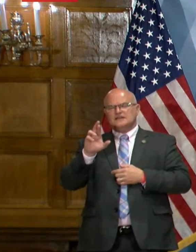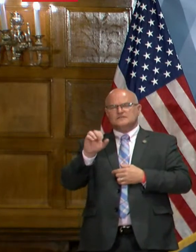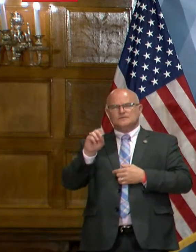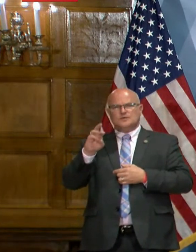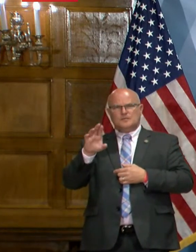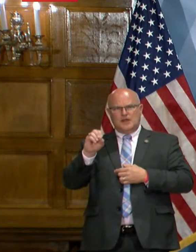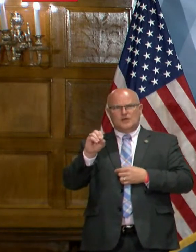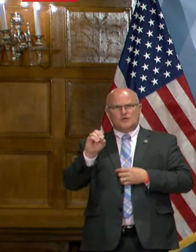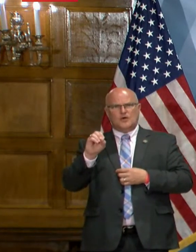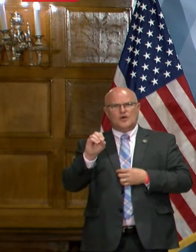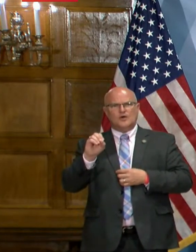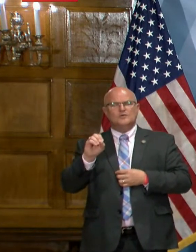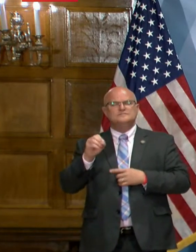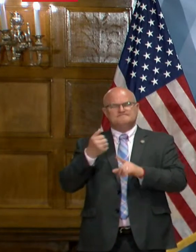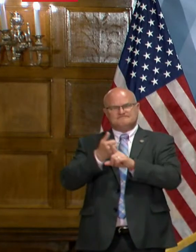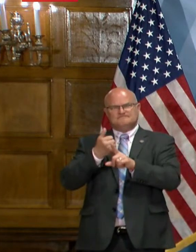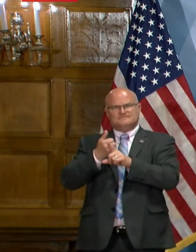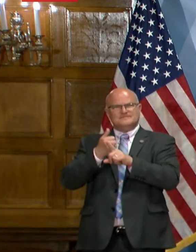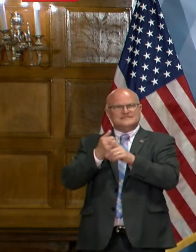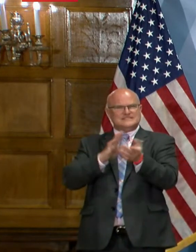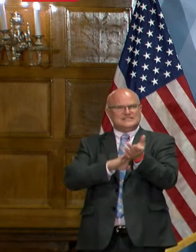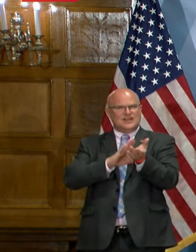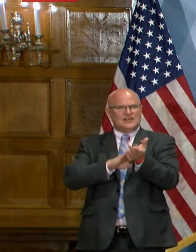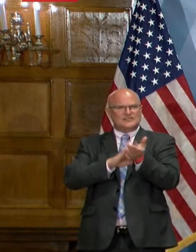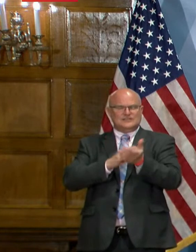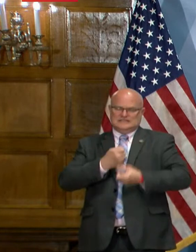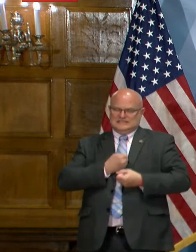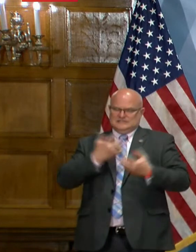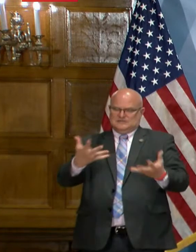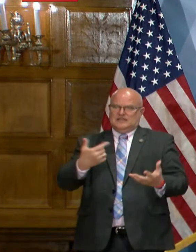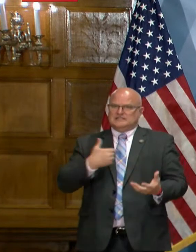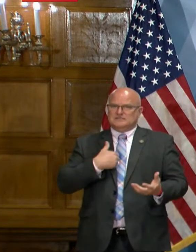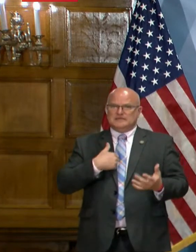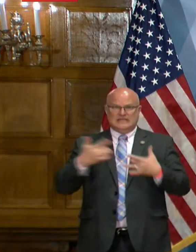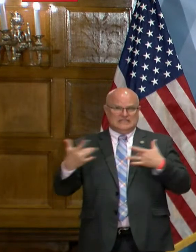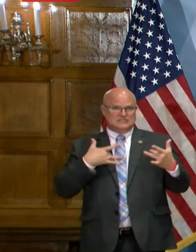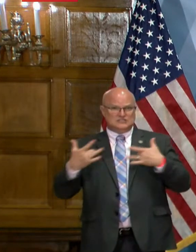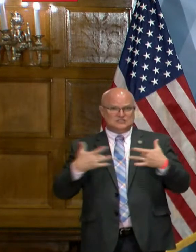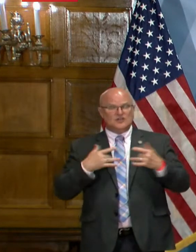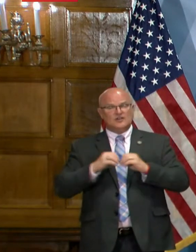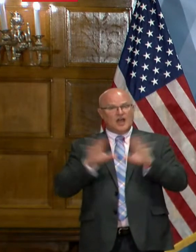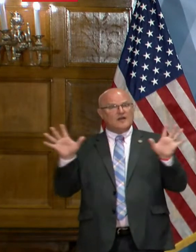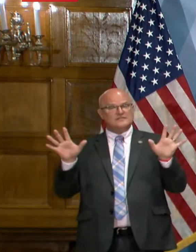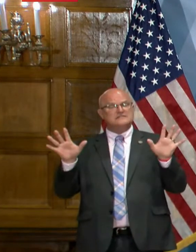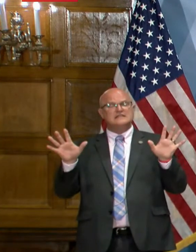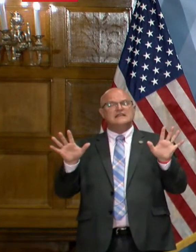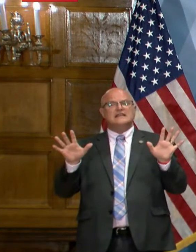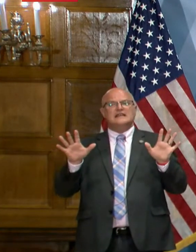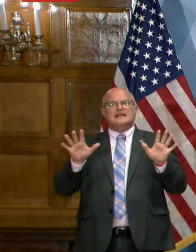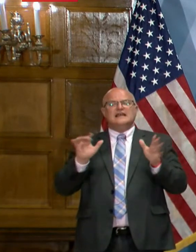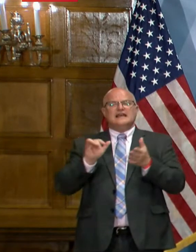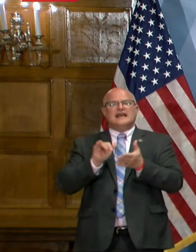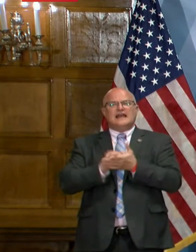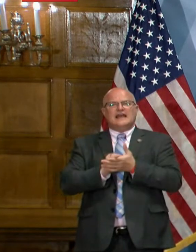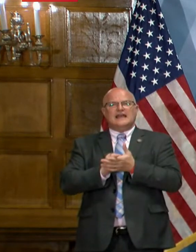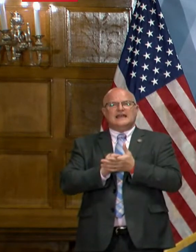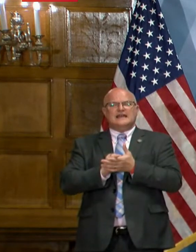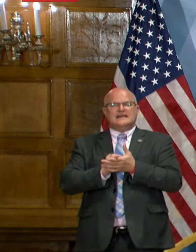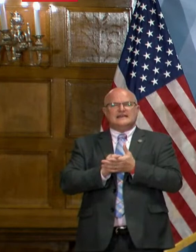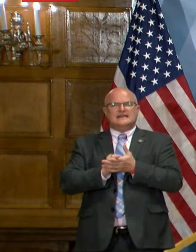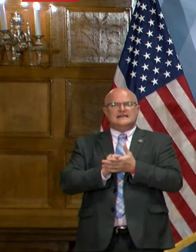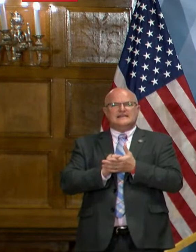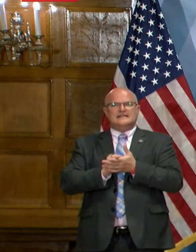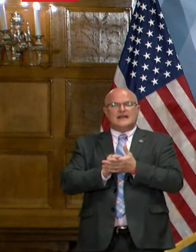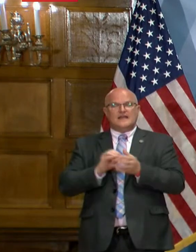Romero, he's an epidemiologist. He's expressed to me concern, obviously, and that, you know,